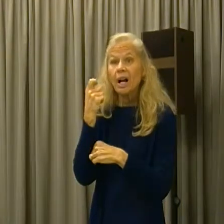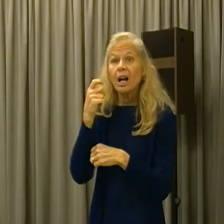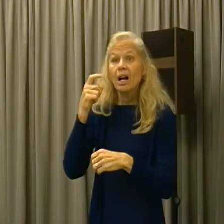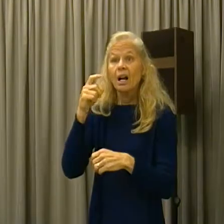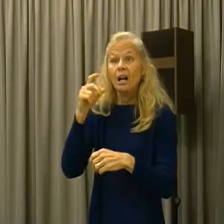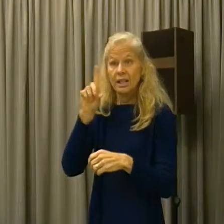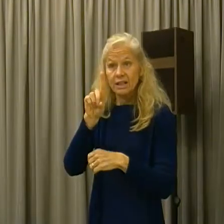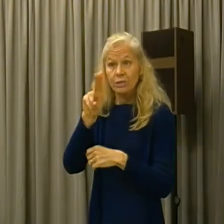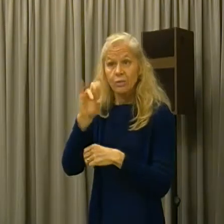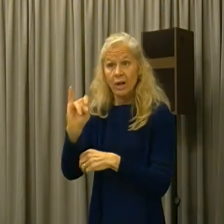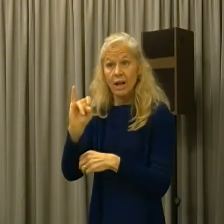$37 billion.